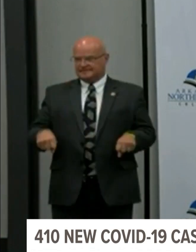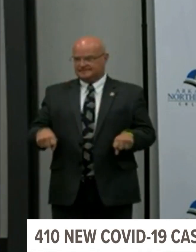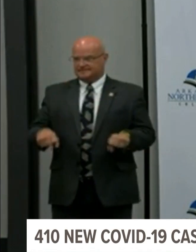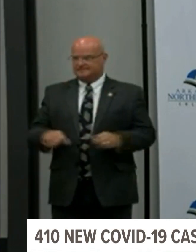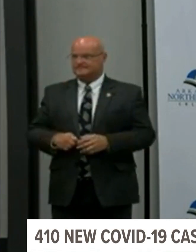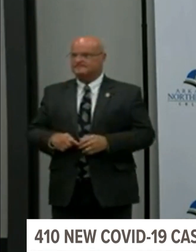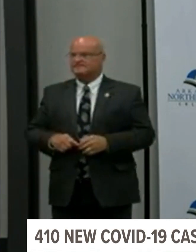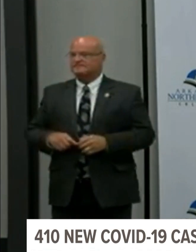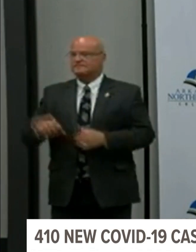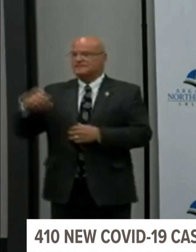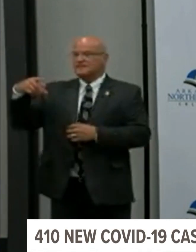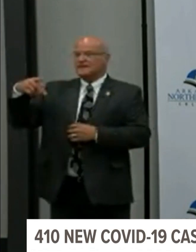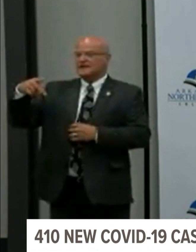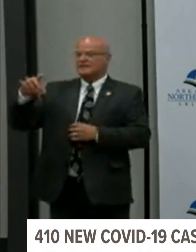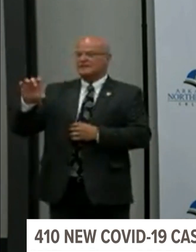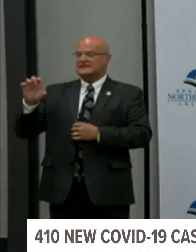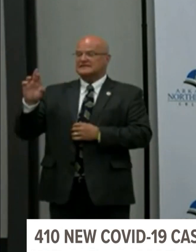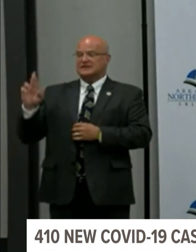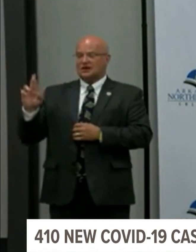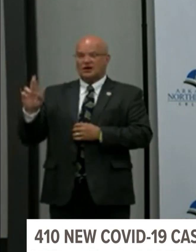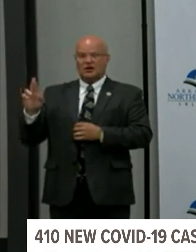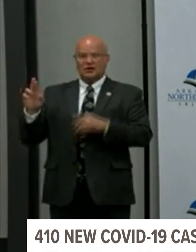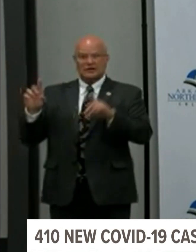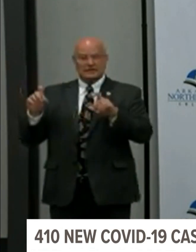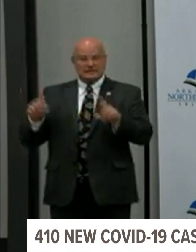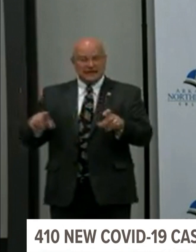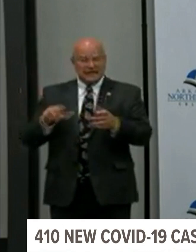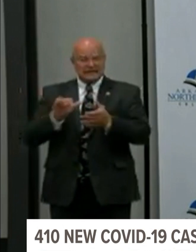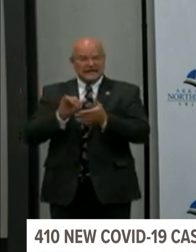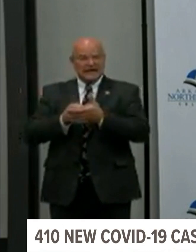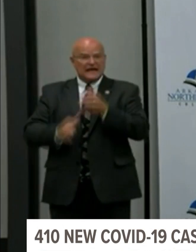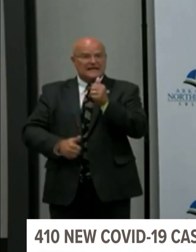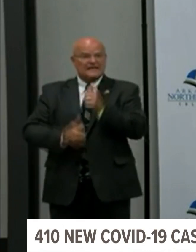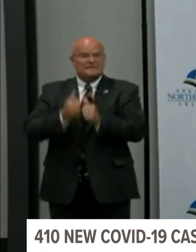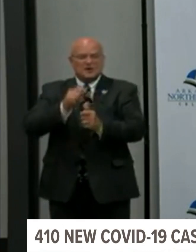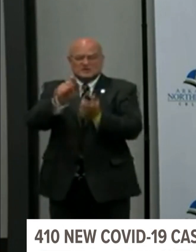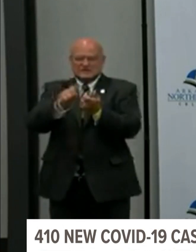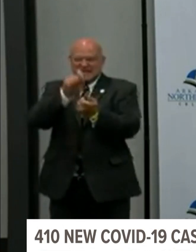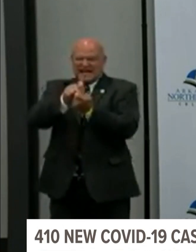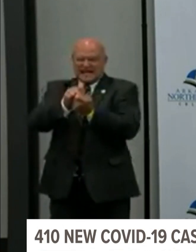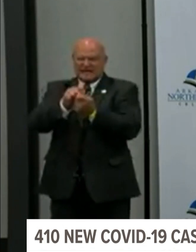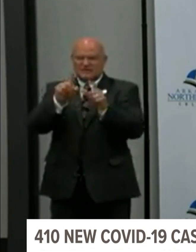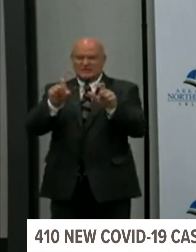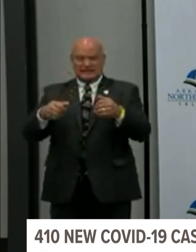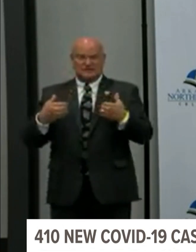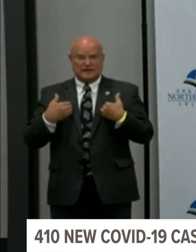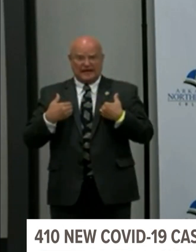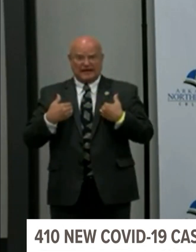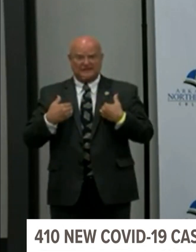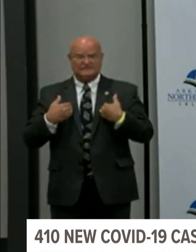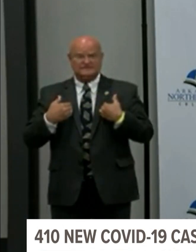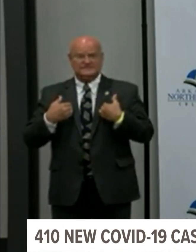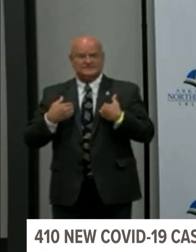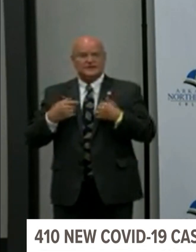Now, the PCR test is the most accurate test that we have,